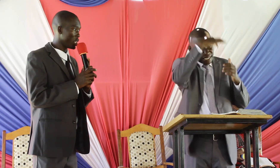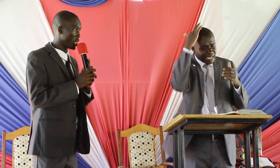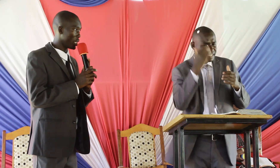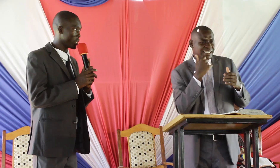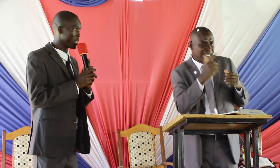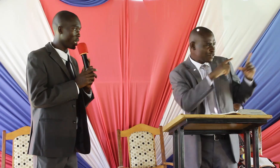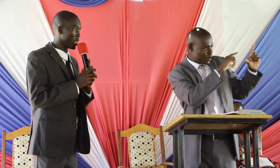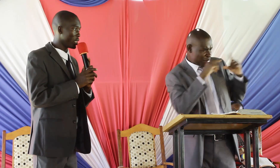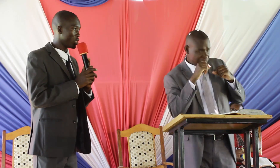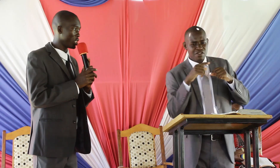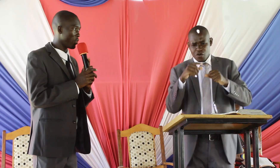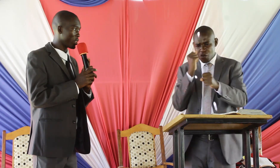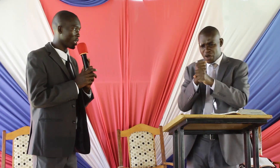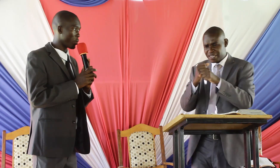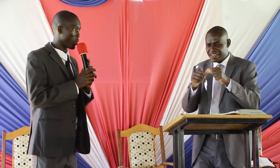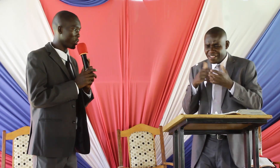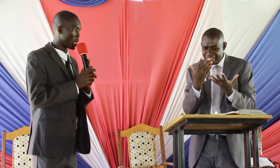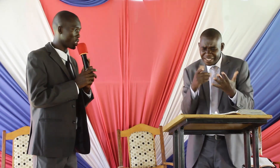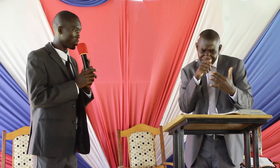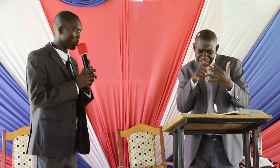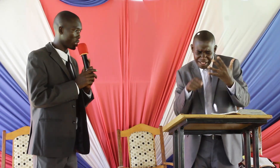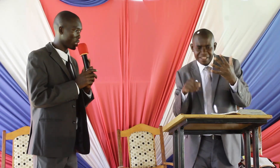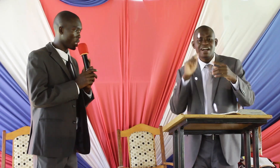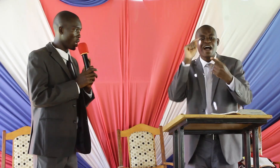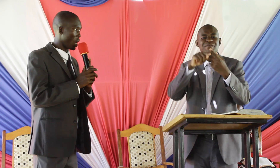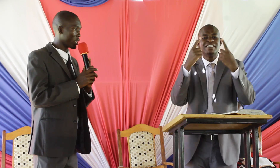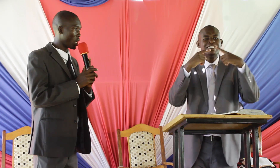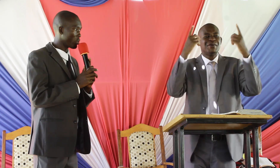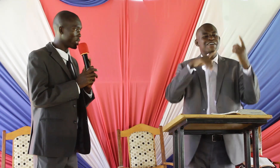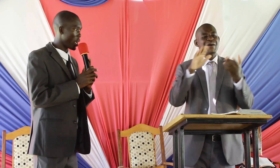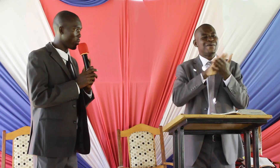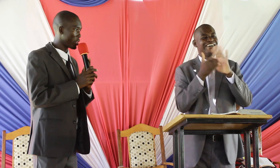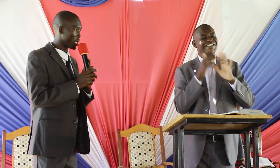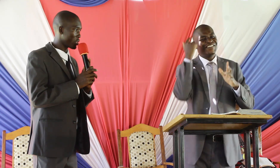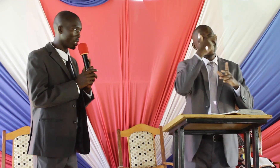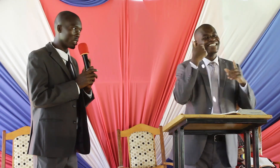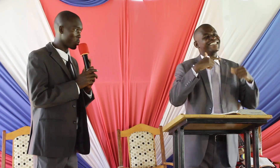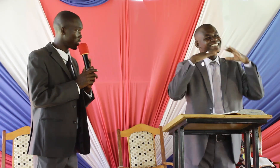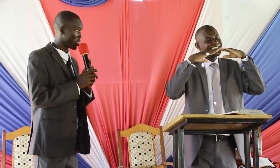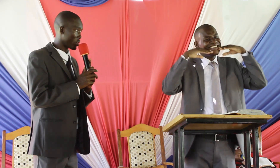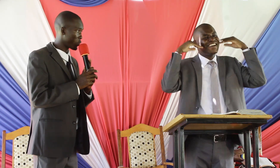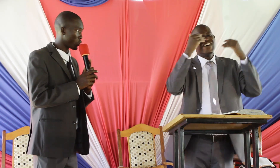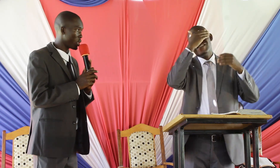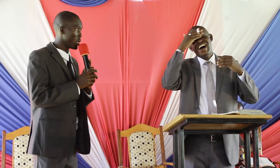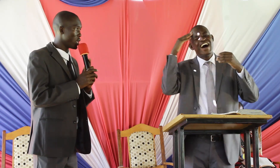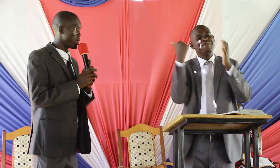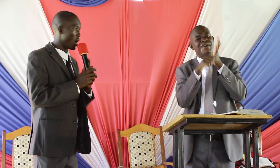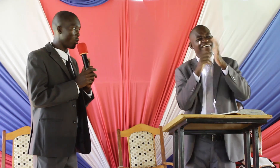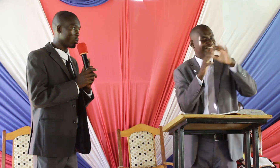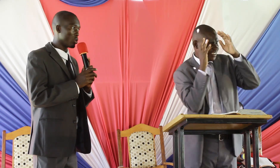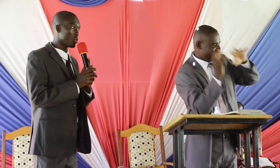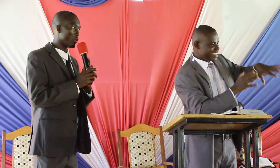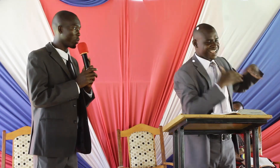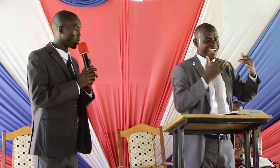she did that, she did everything, and Prophet Elisha saw it and counted everything and said, it has been successful.